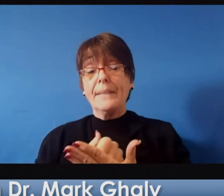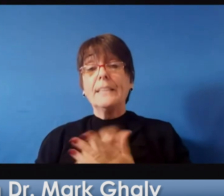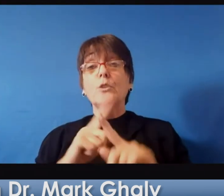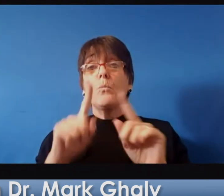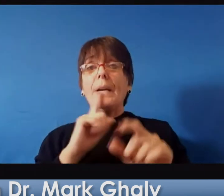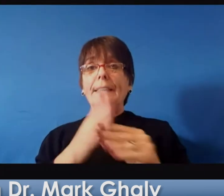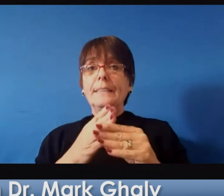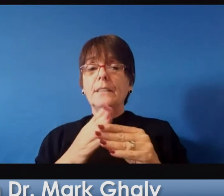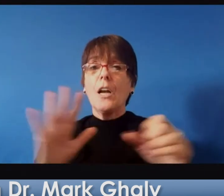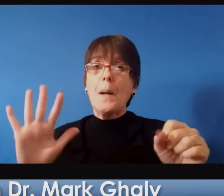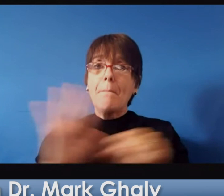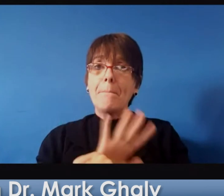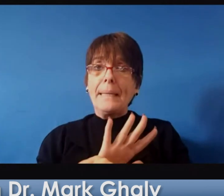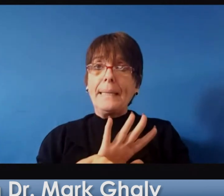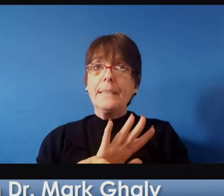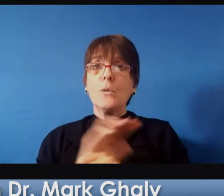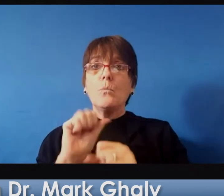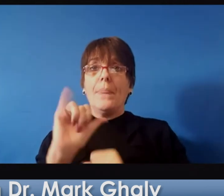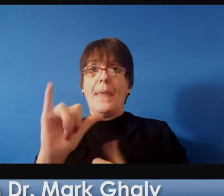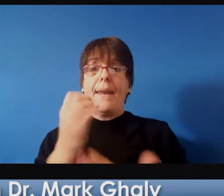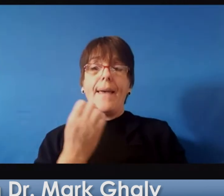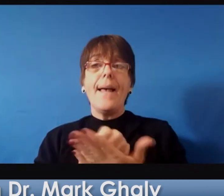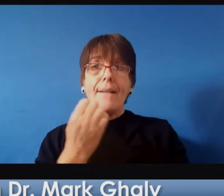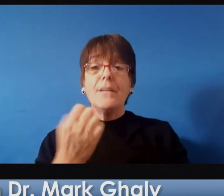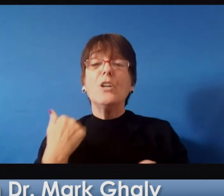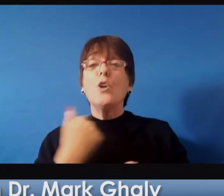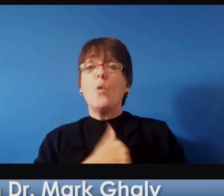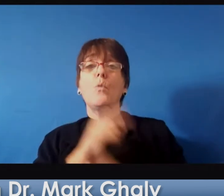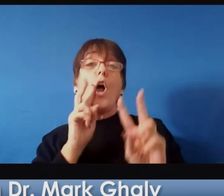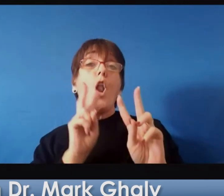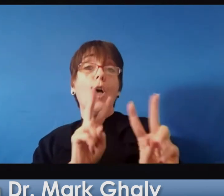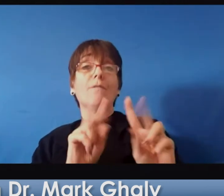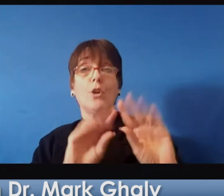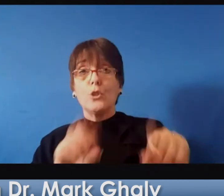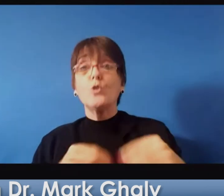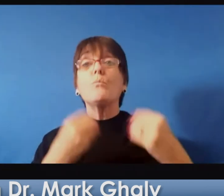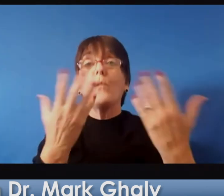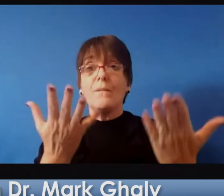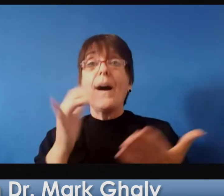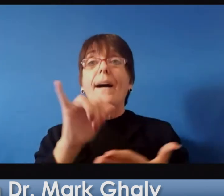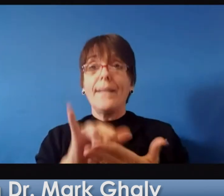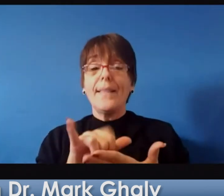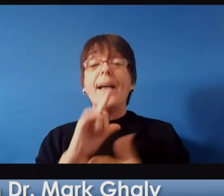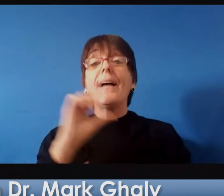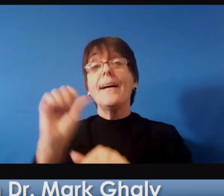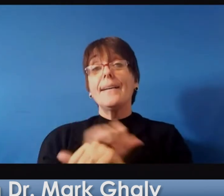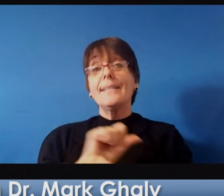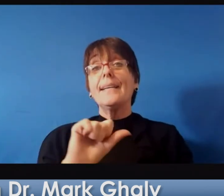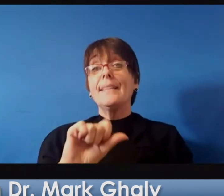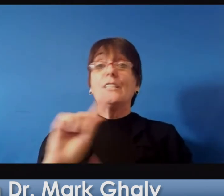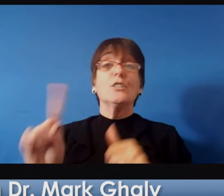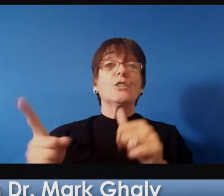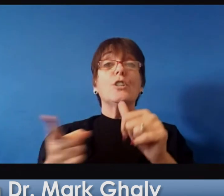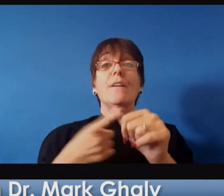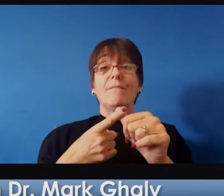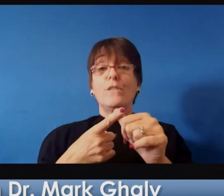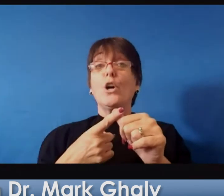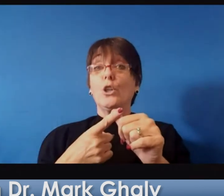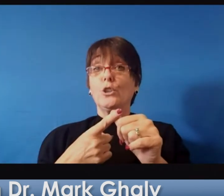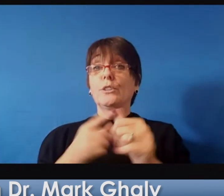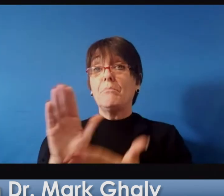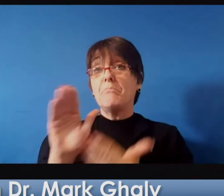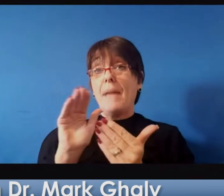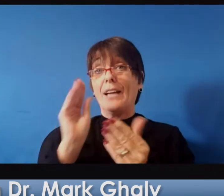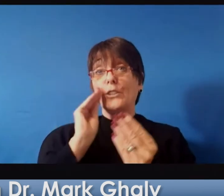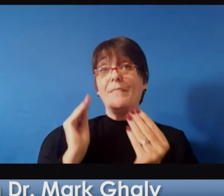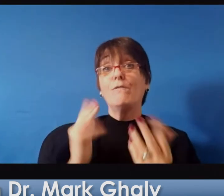complete transparency with that evidence. So we look forward to providing that. And indeed, this is the first batch of information